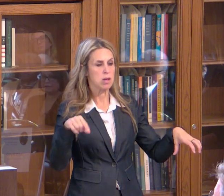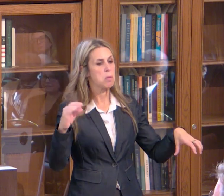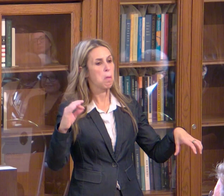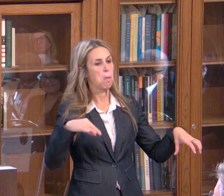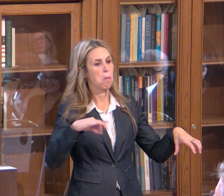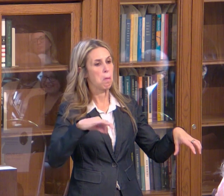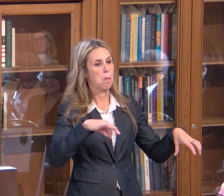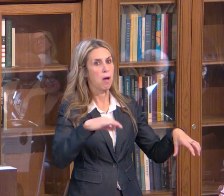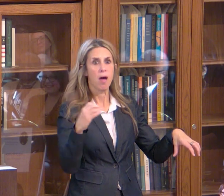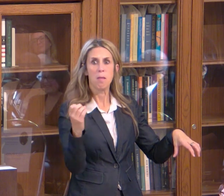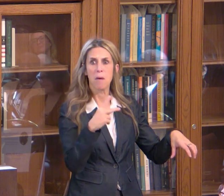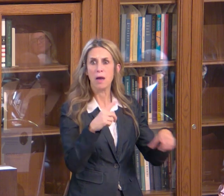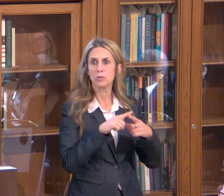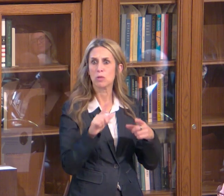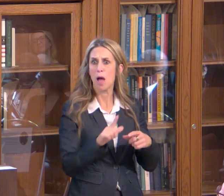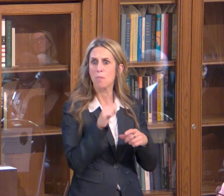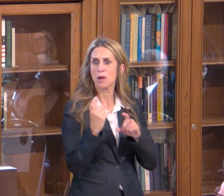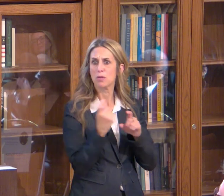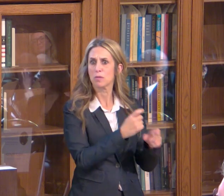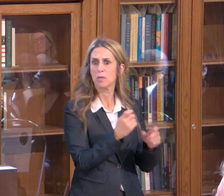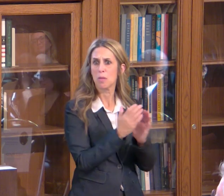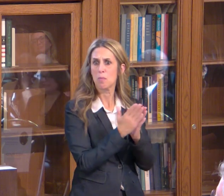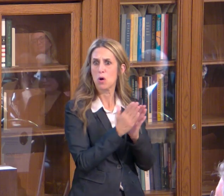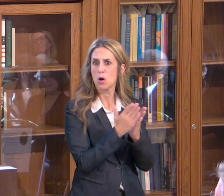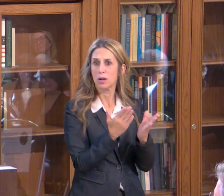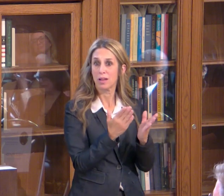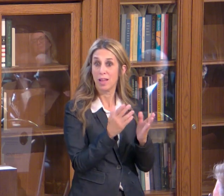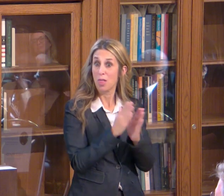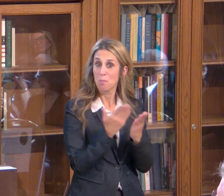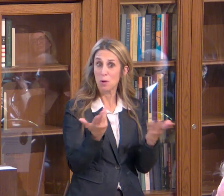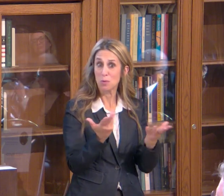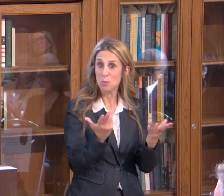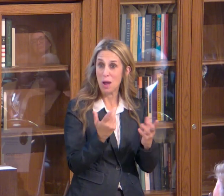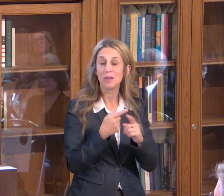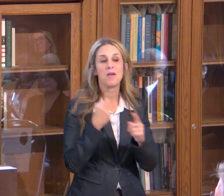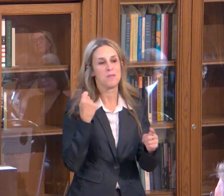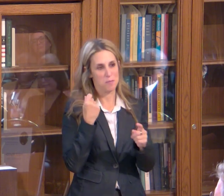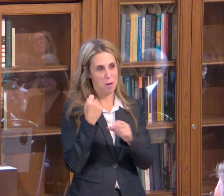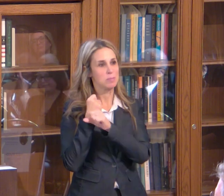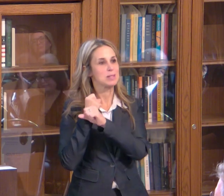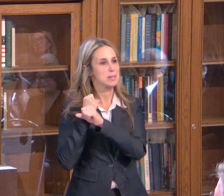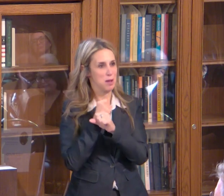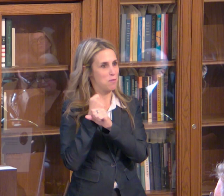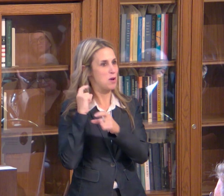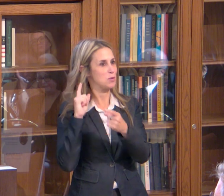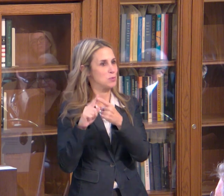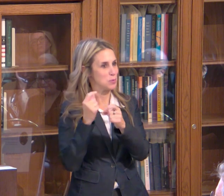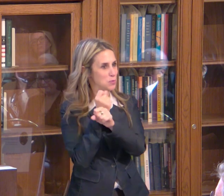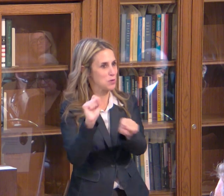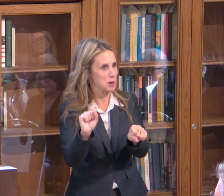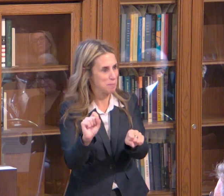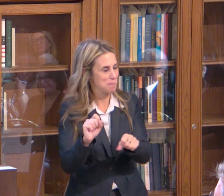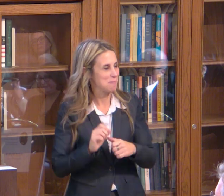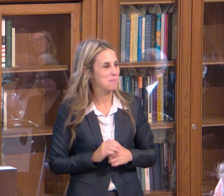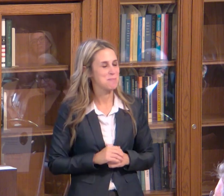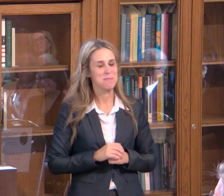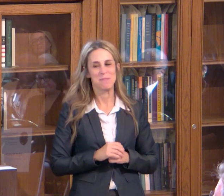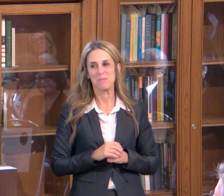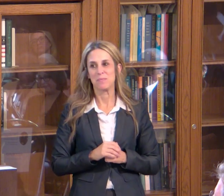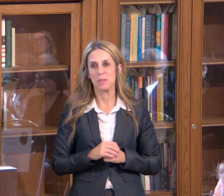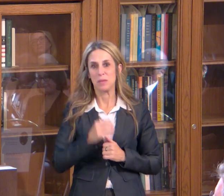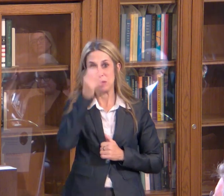a book and the book was From Slavery to Freedom and the man was a